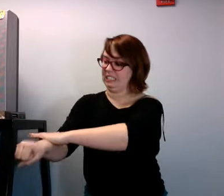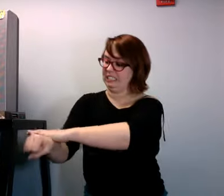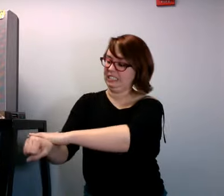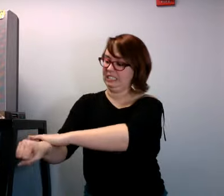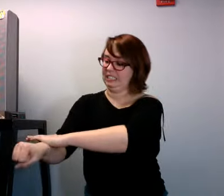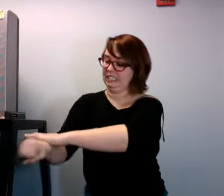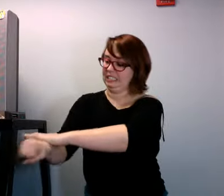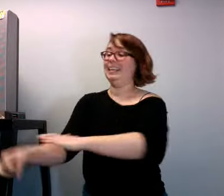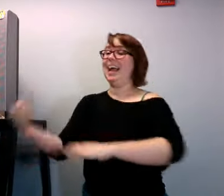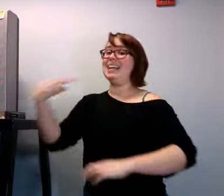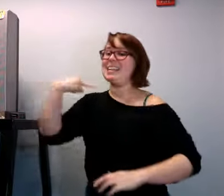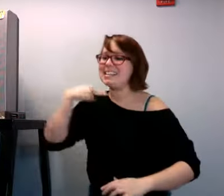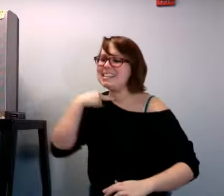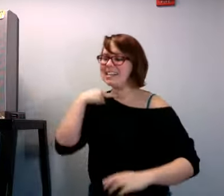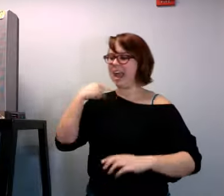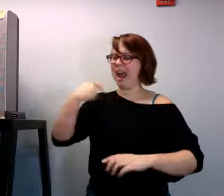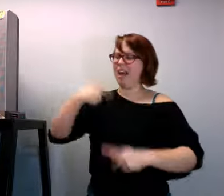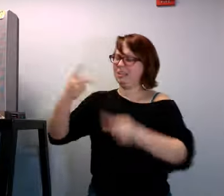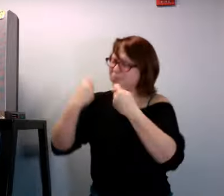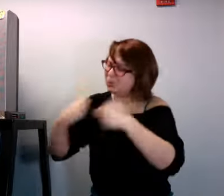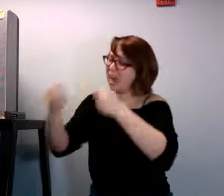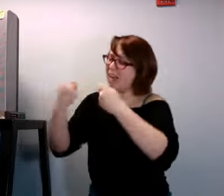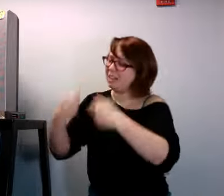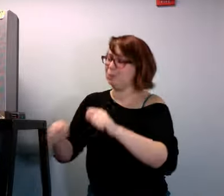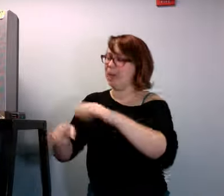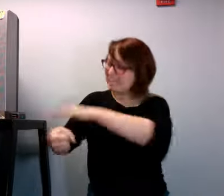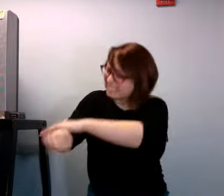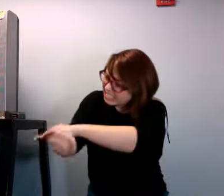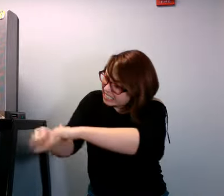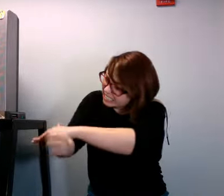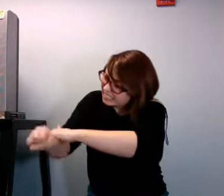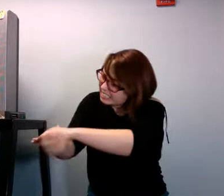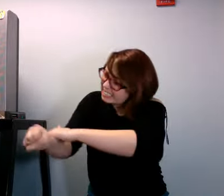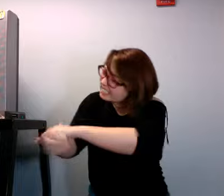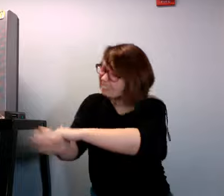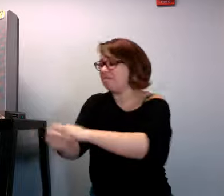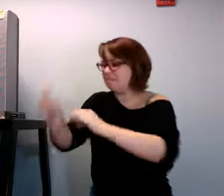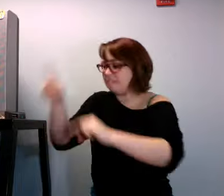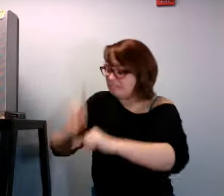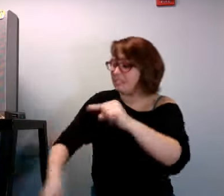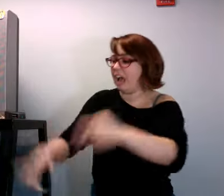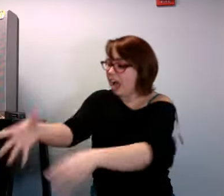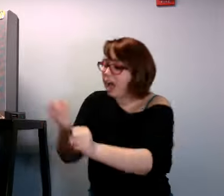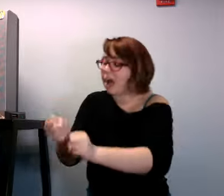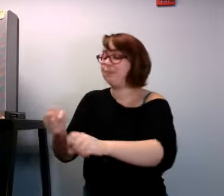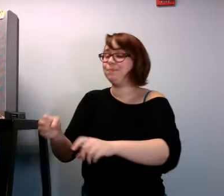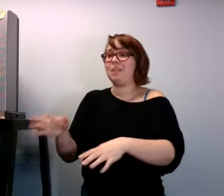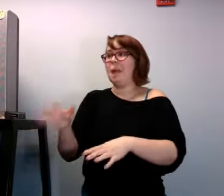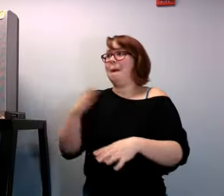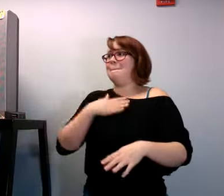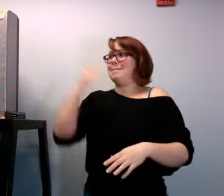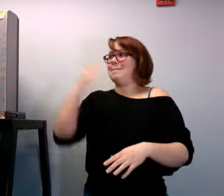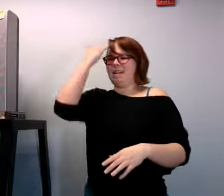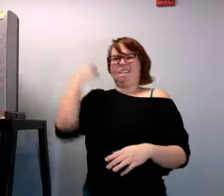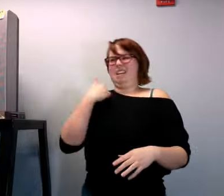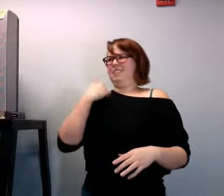trying to get my head, and I'm wiggling and I'm wiggling. And you would think a 6-year-old's head would not be so big that they couldn't get it from